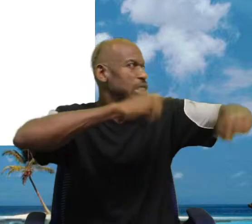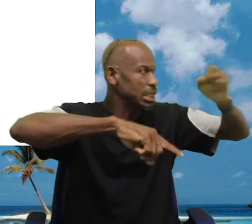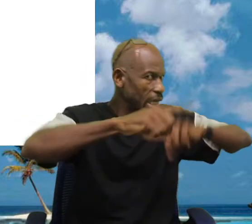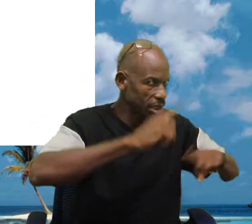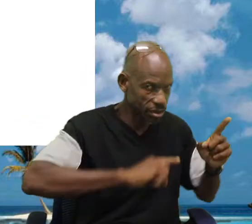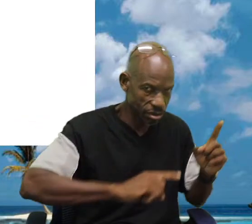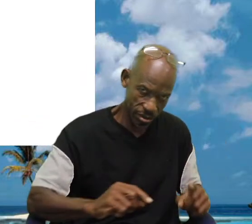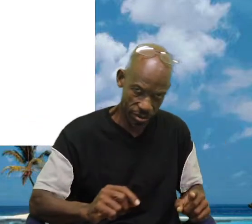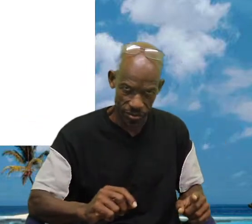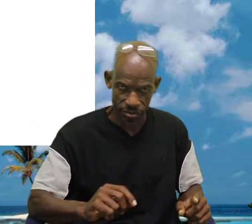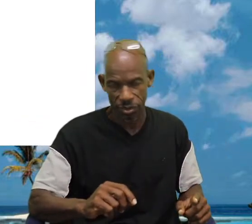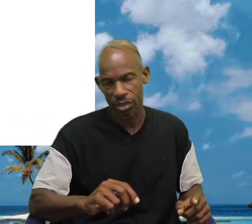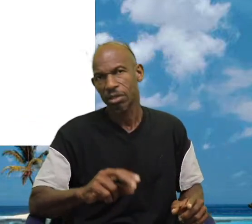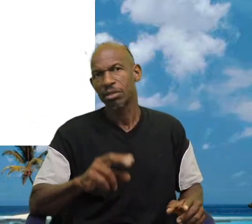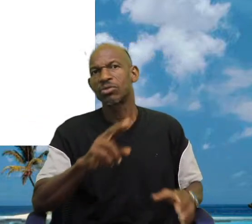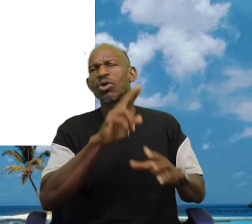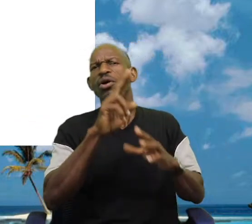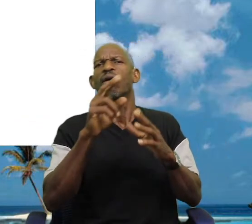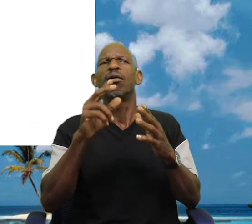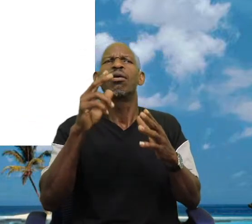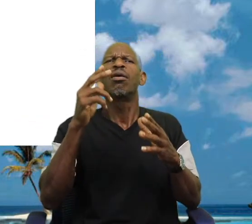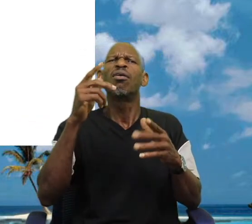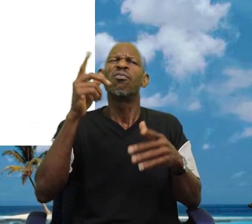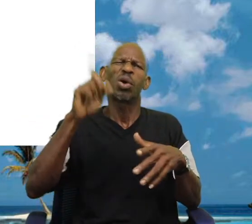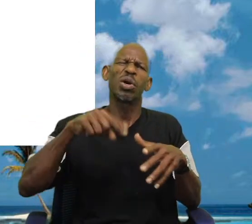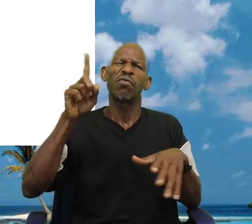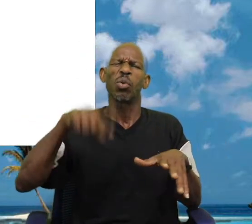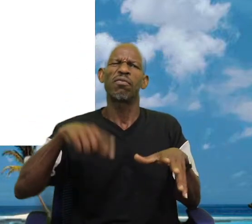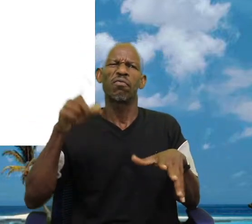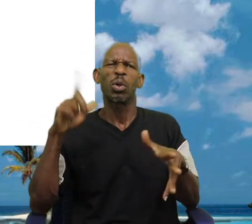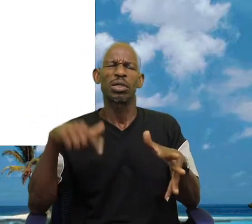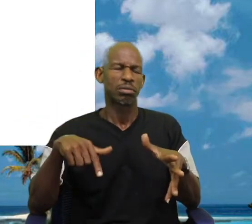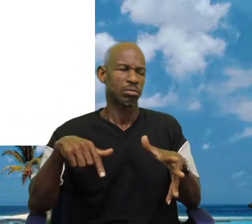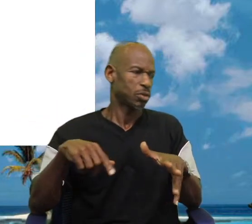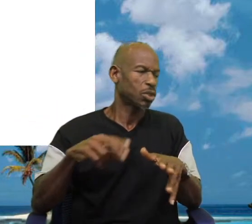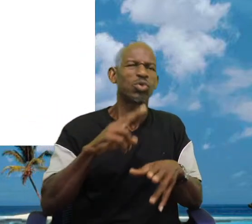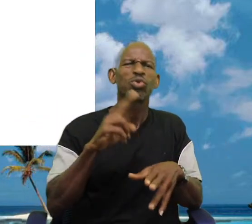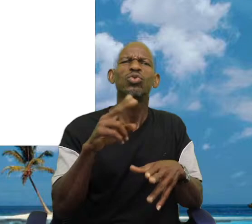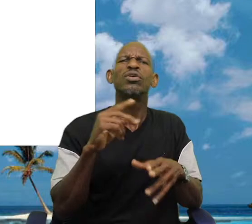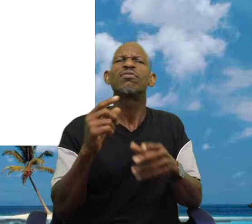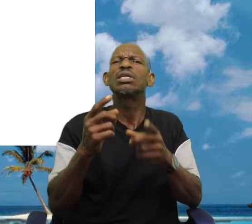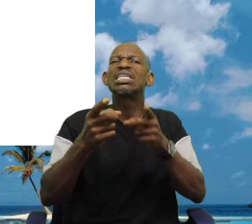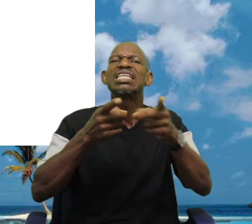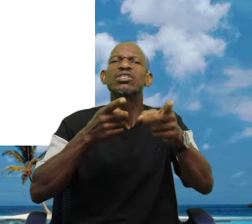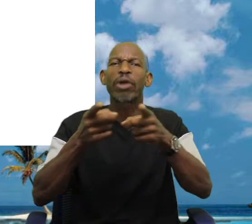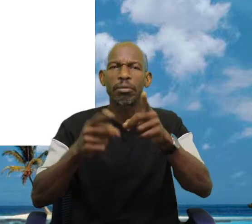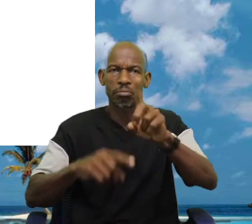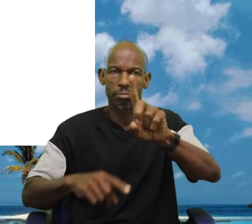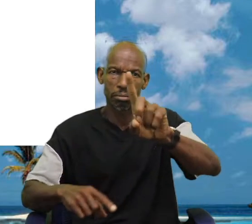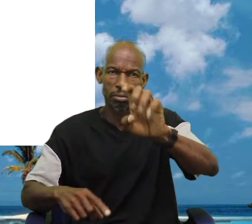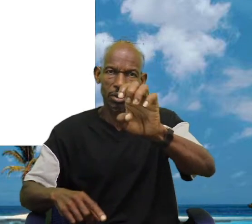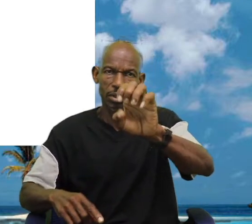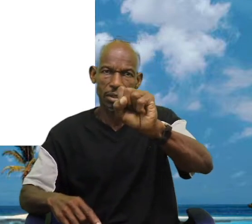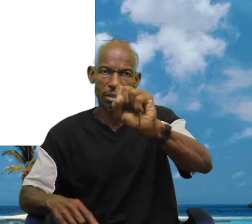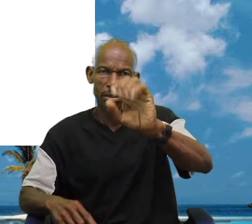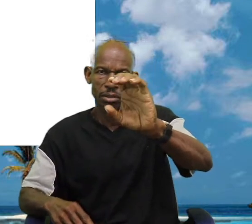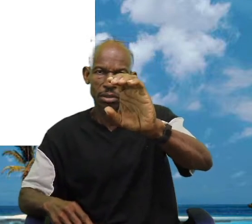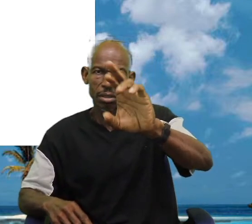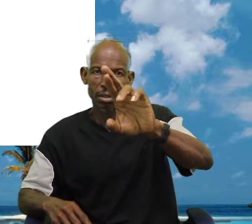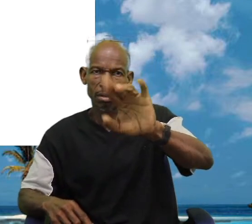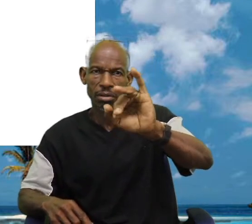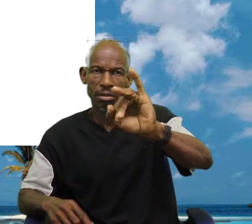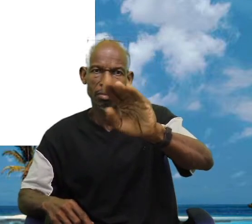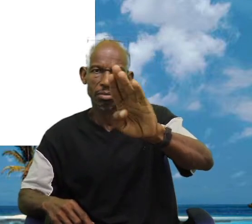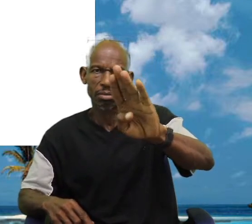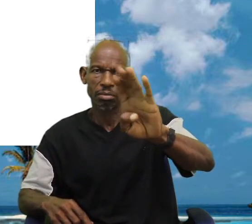describe another part of speech that we are familiar with before, which are nouns. So we need